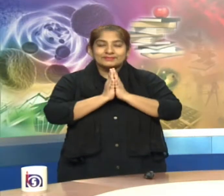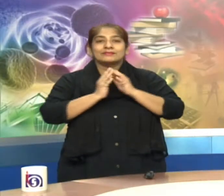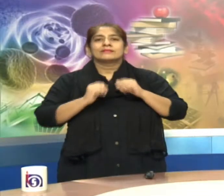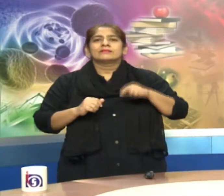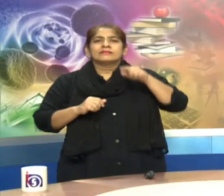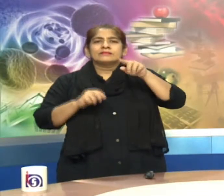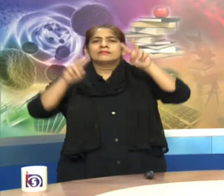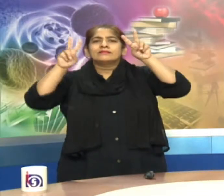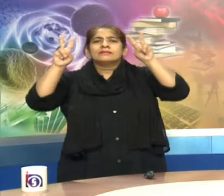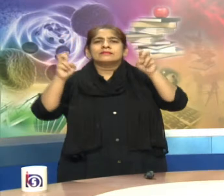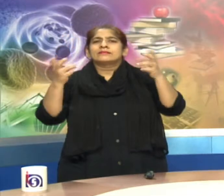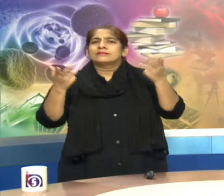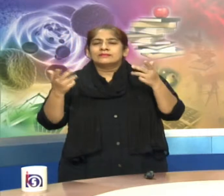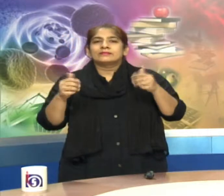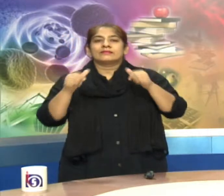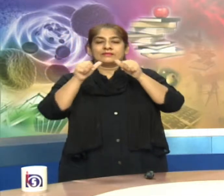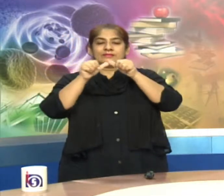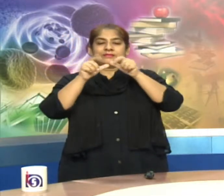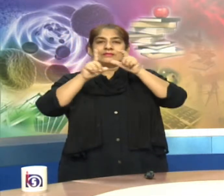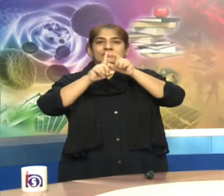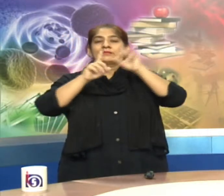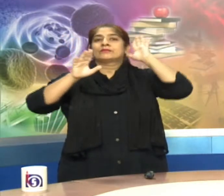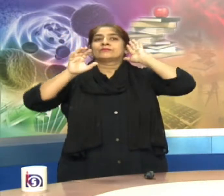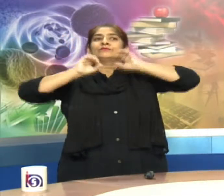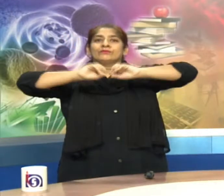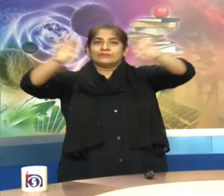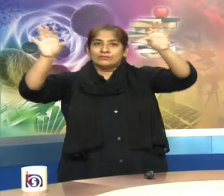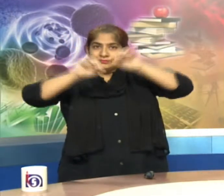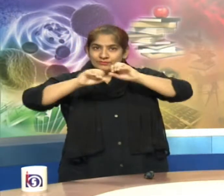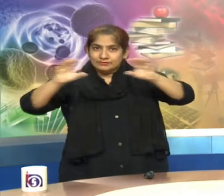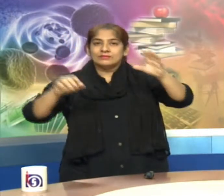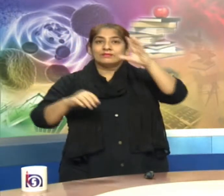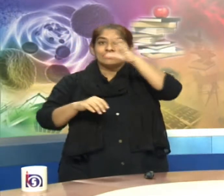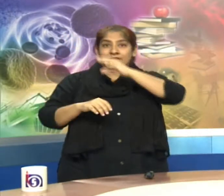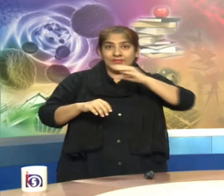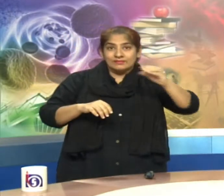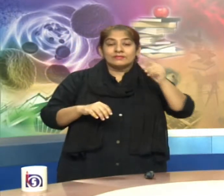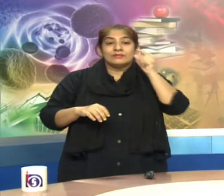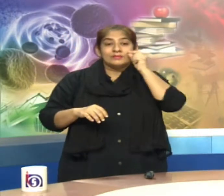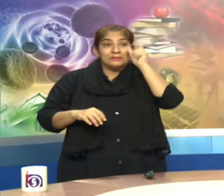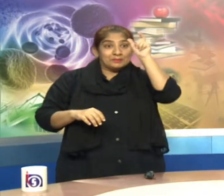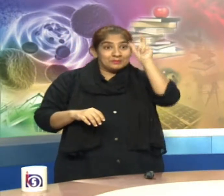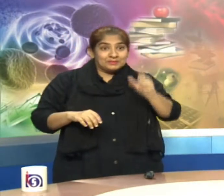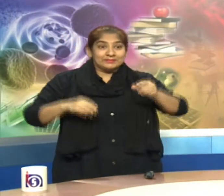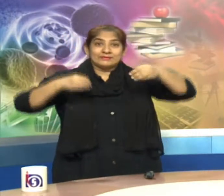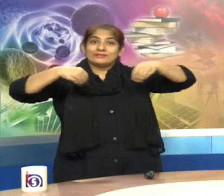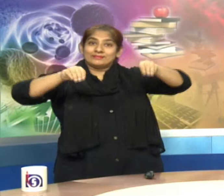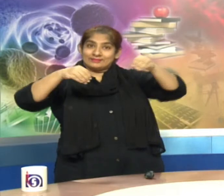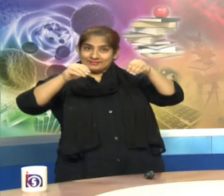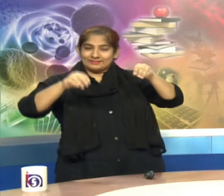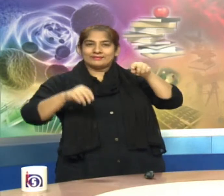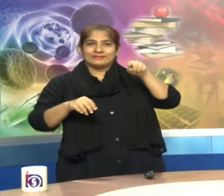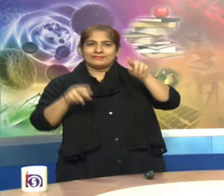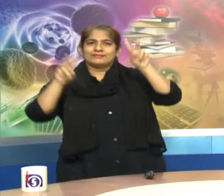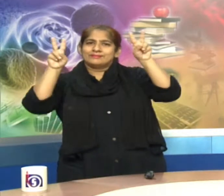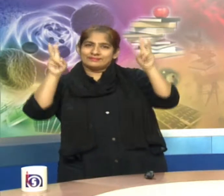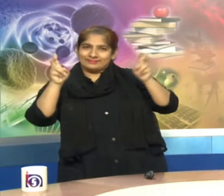Welcome, Namaskar. In this video, today our topic is advertising